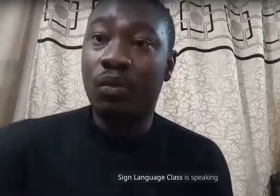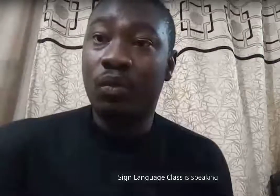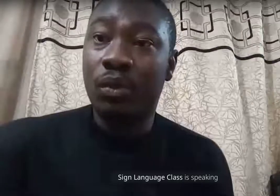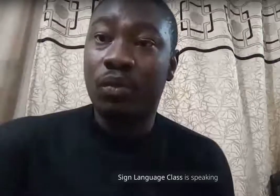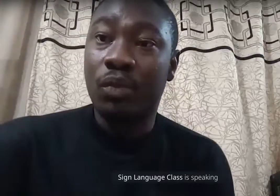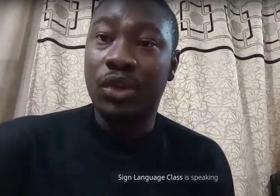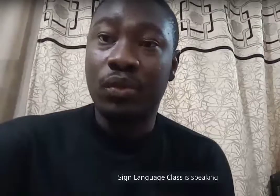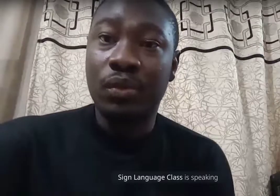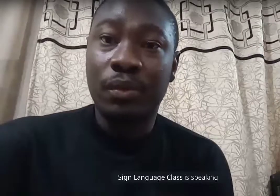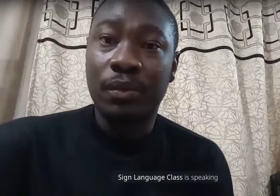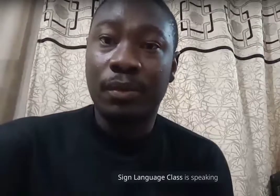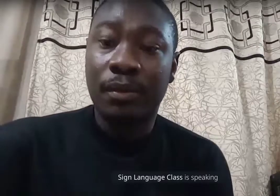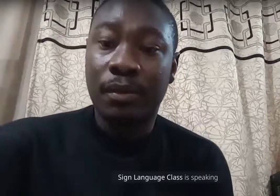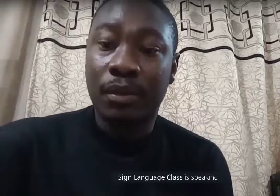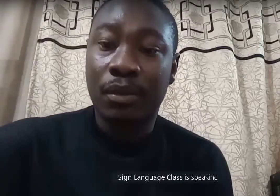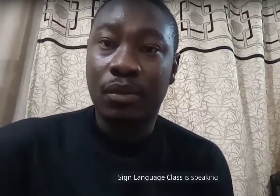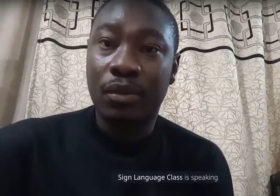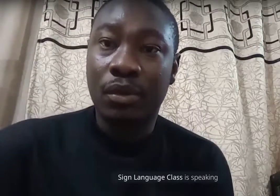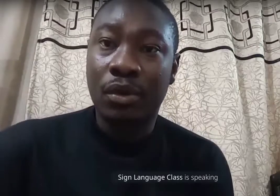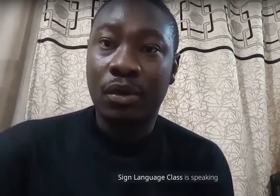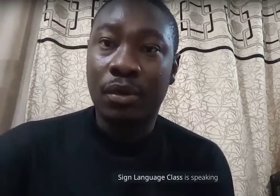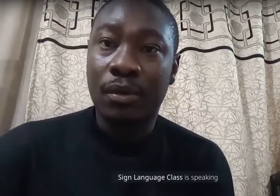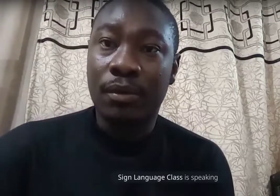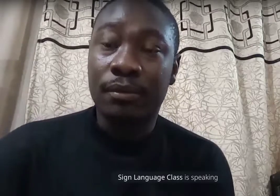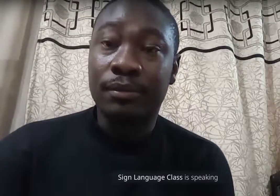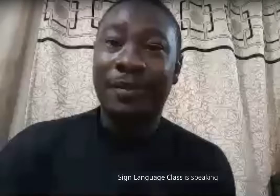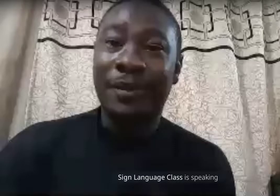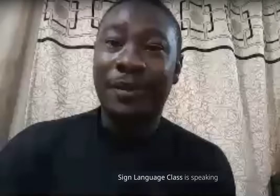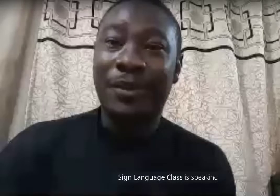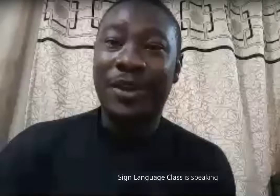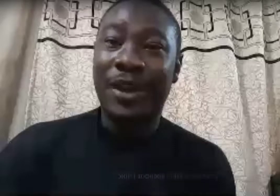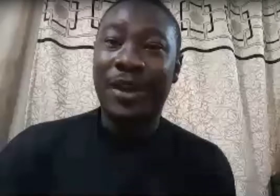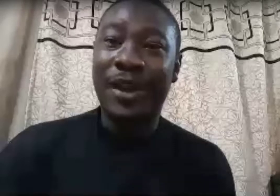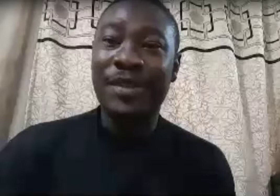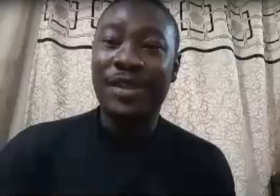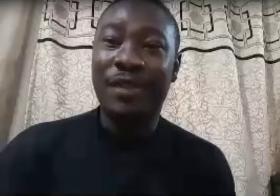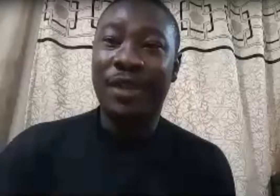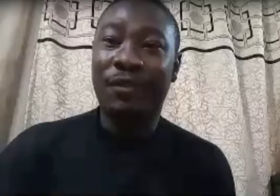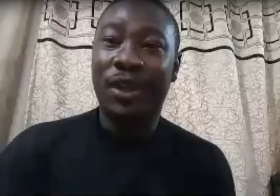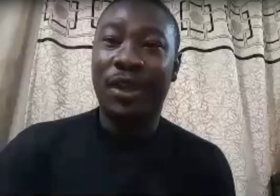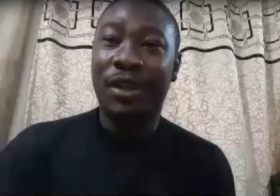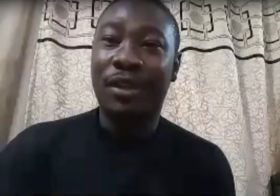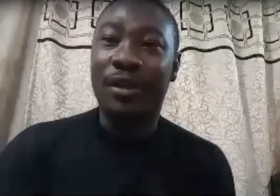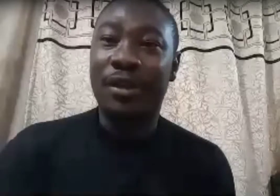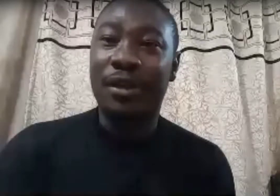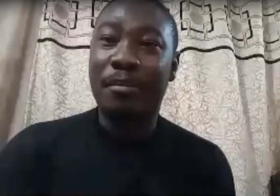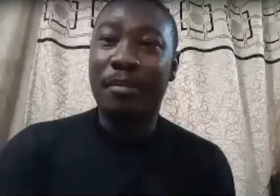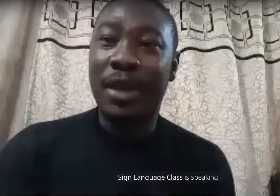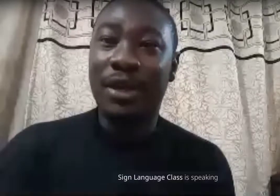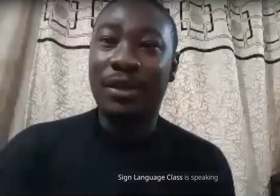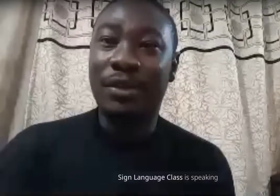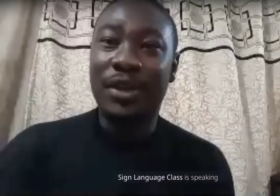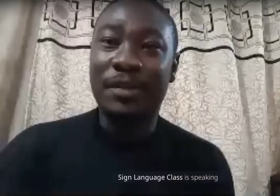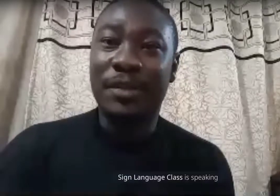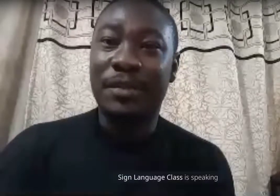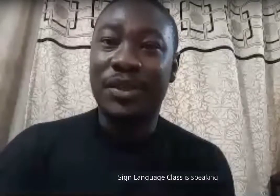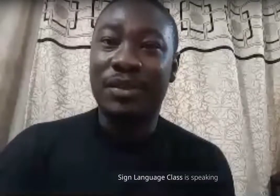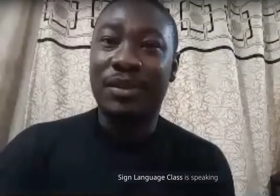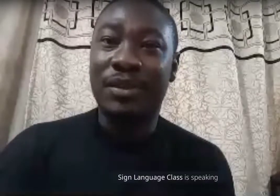wondering. Okay, and let me save that for the main All right. audience participation, the class participation. All right. We have a